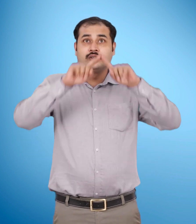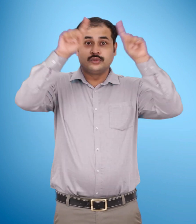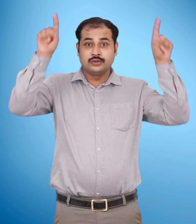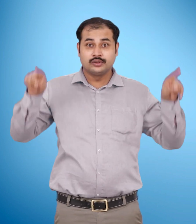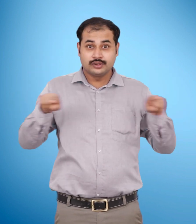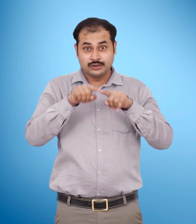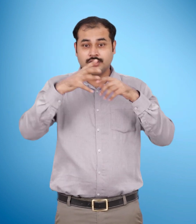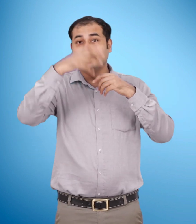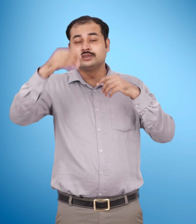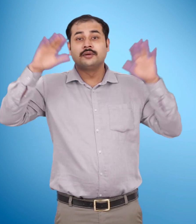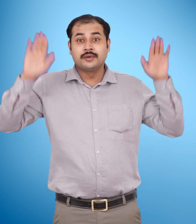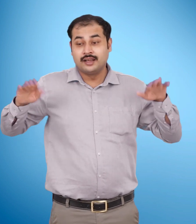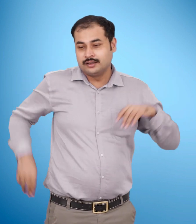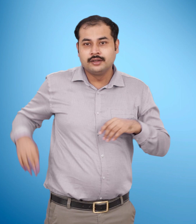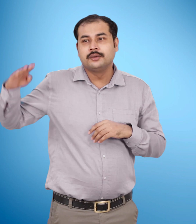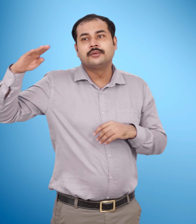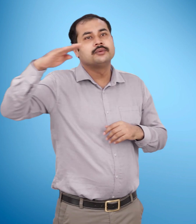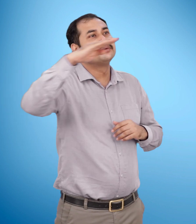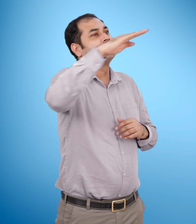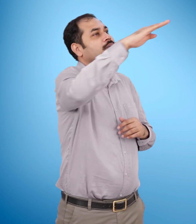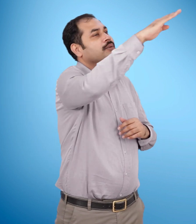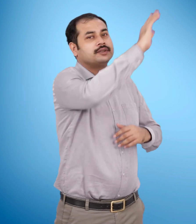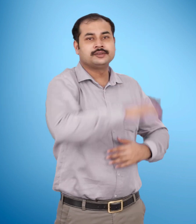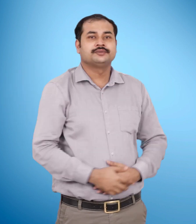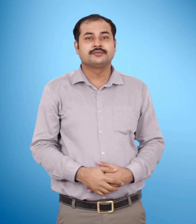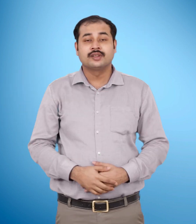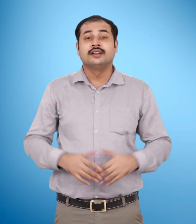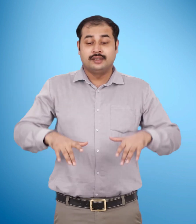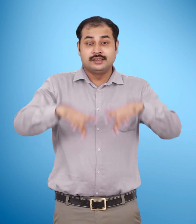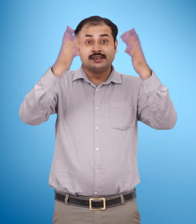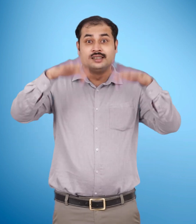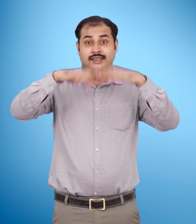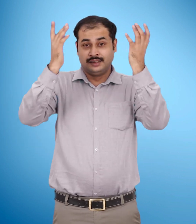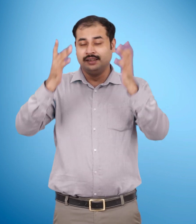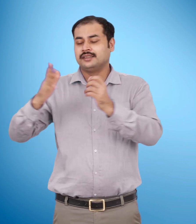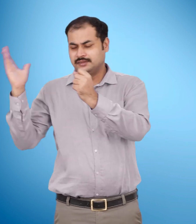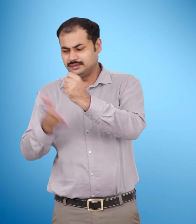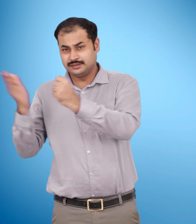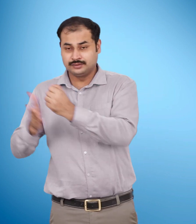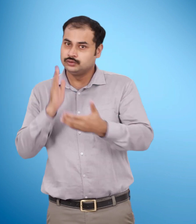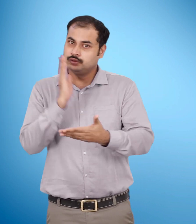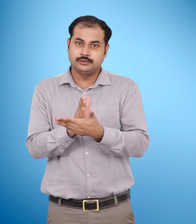the bird flies out of the window. He must stop cutting trees.